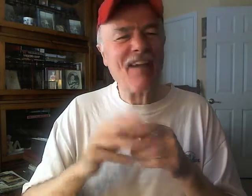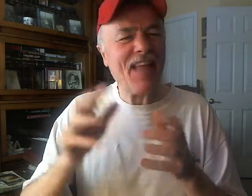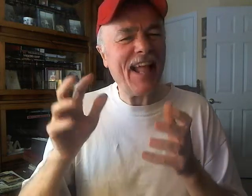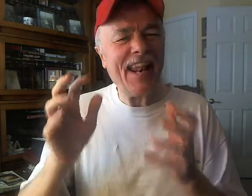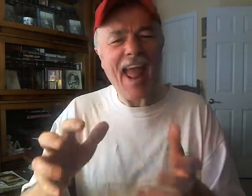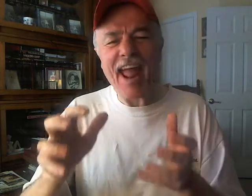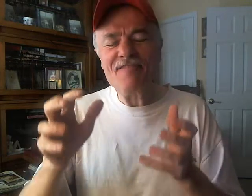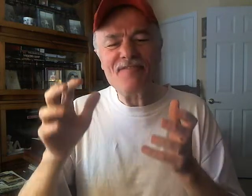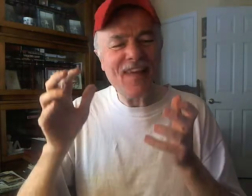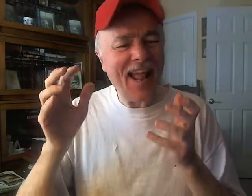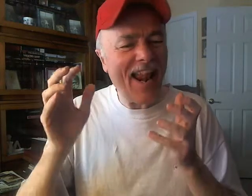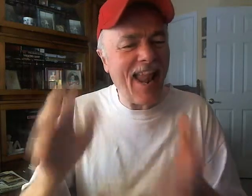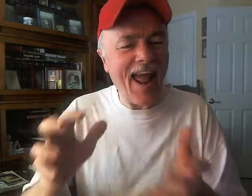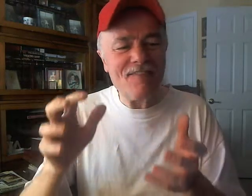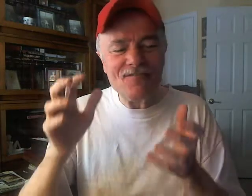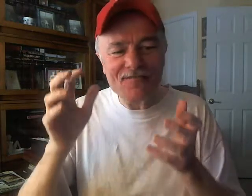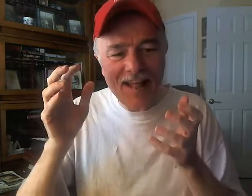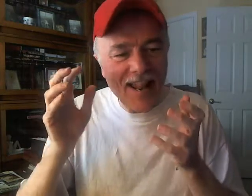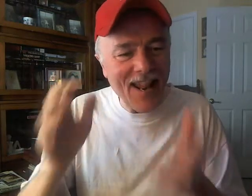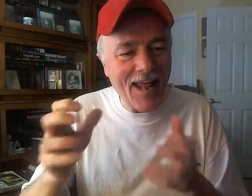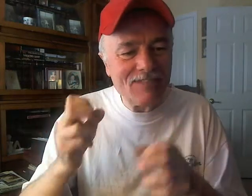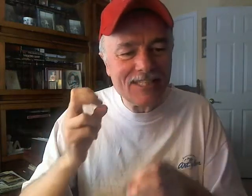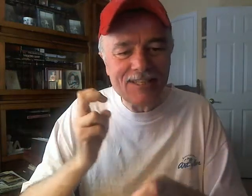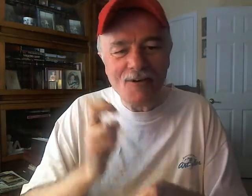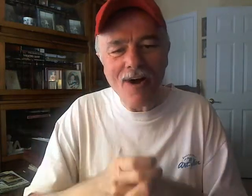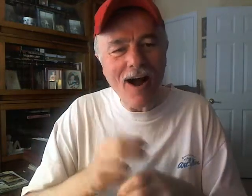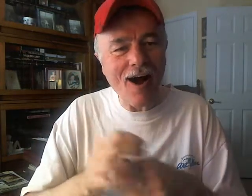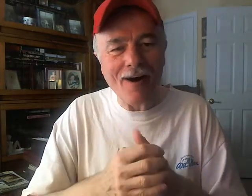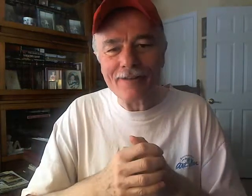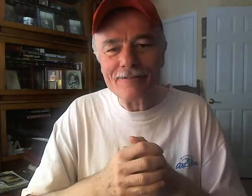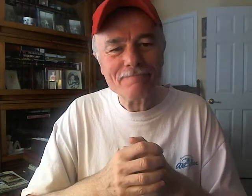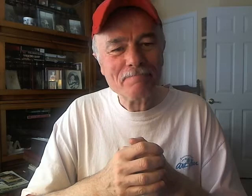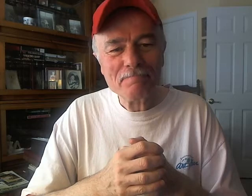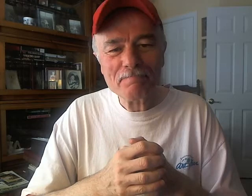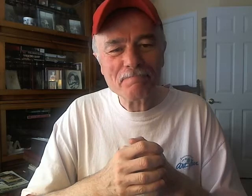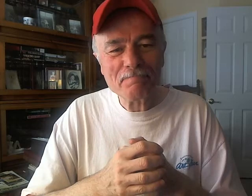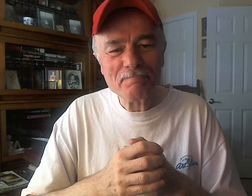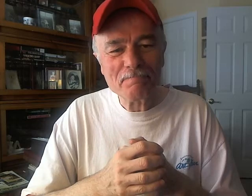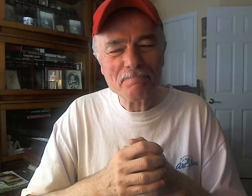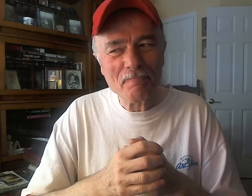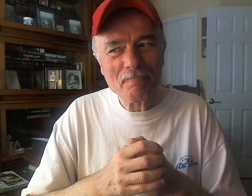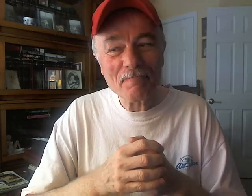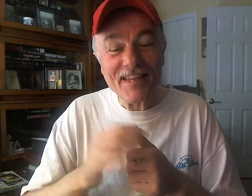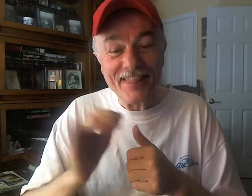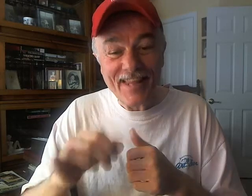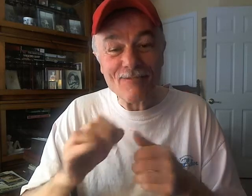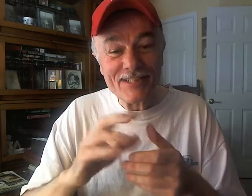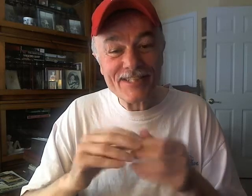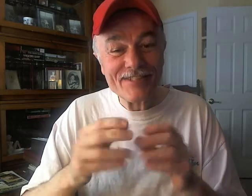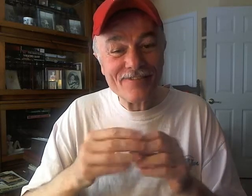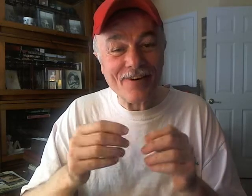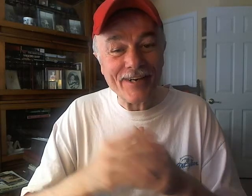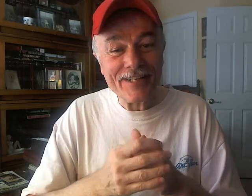They laugh so hard. Dave's drawing.